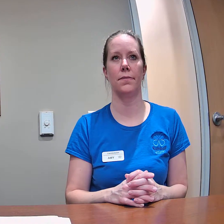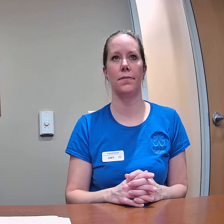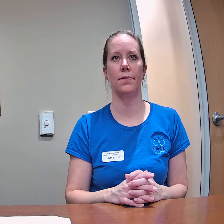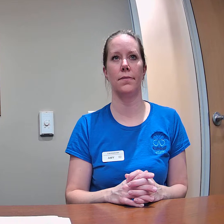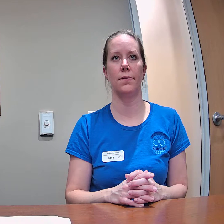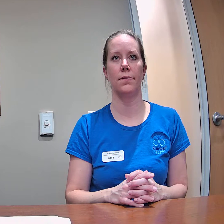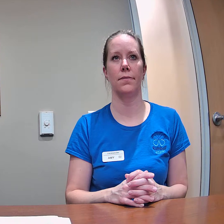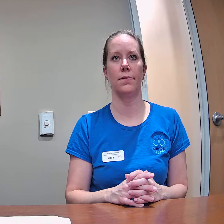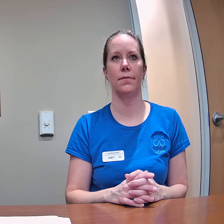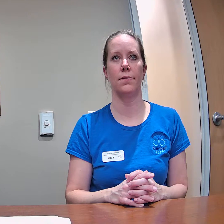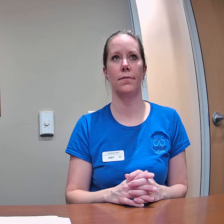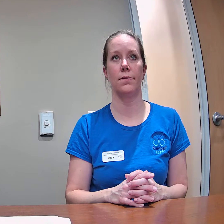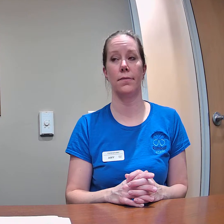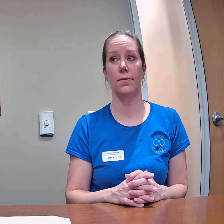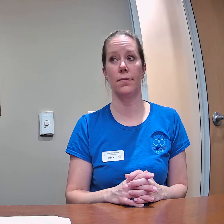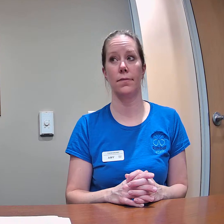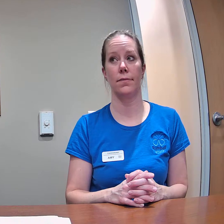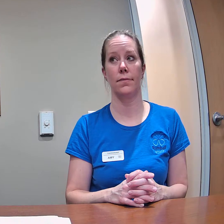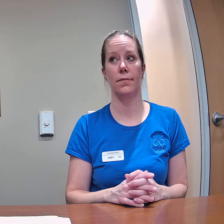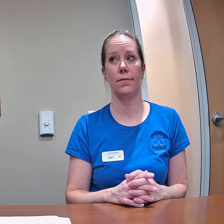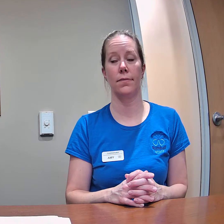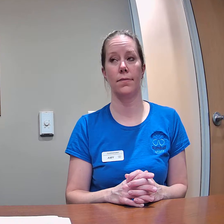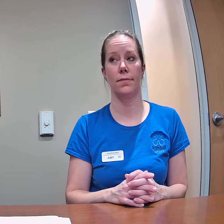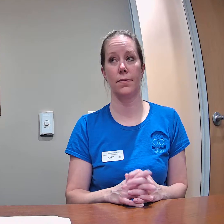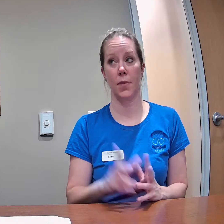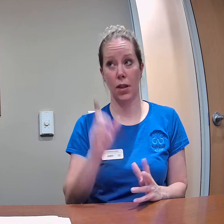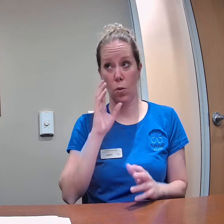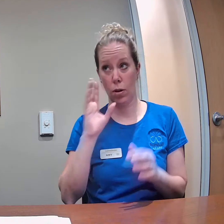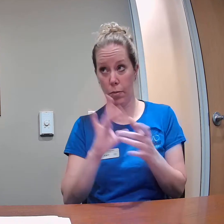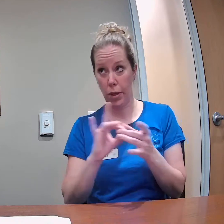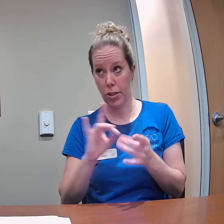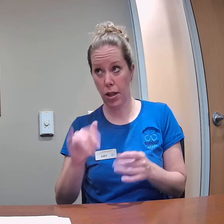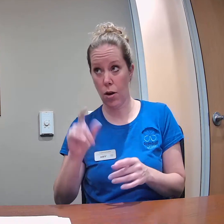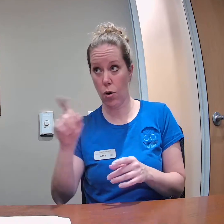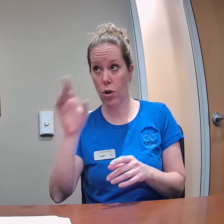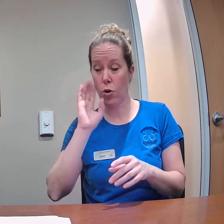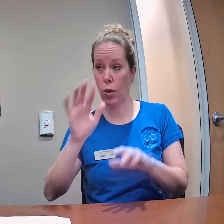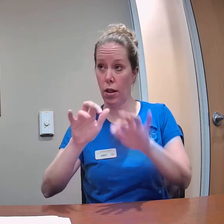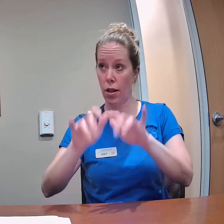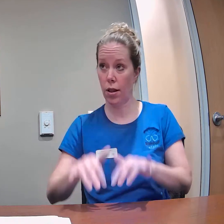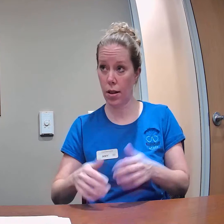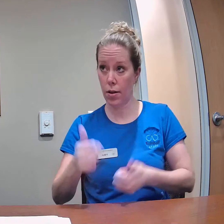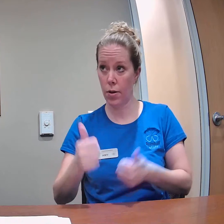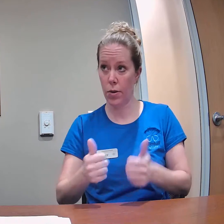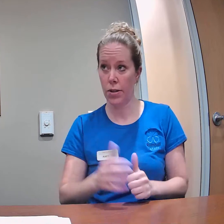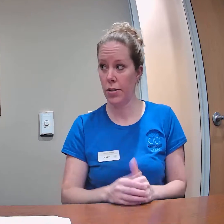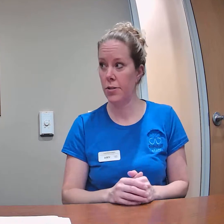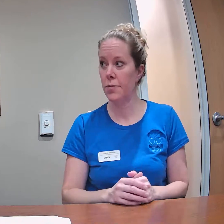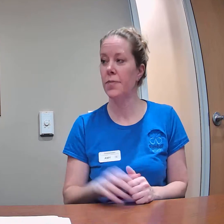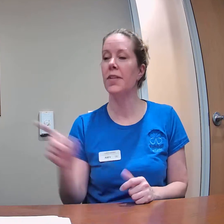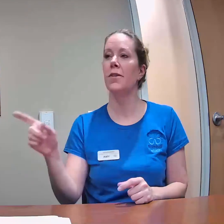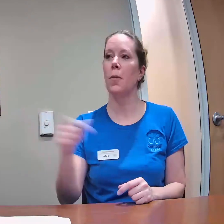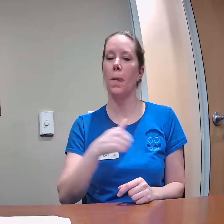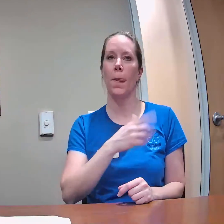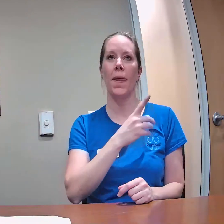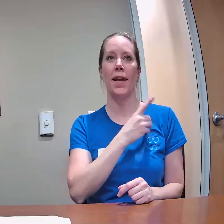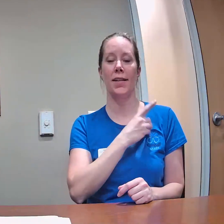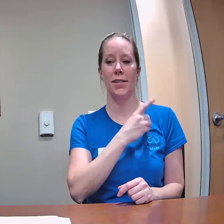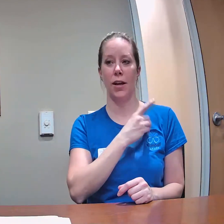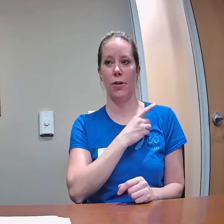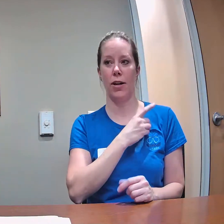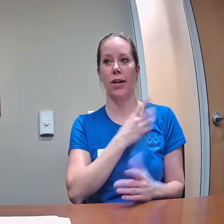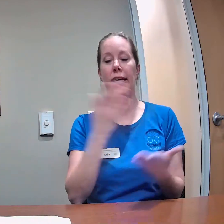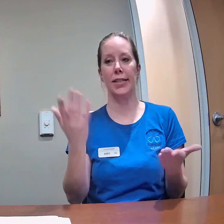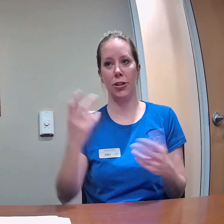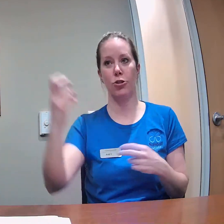Oh, yes. Should I mention that? Or are you going to put it in that way? So Derek is in